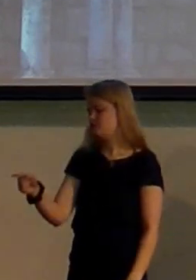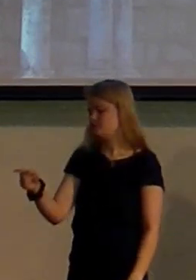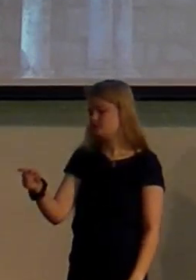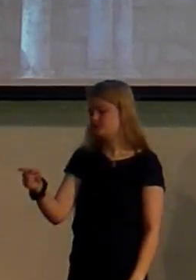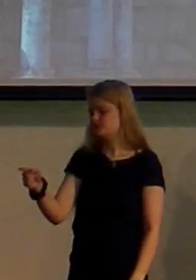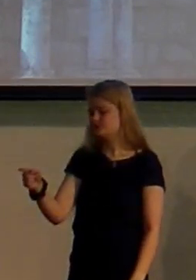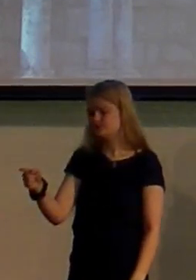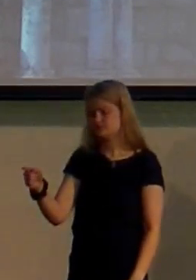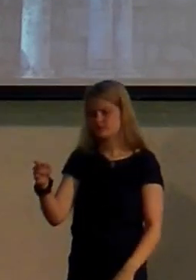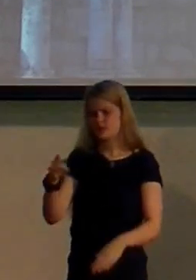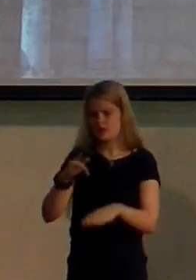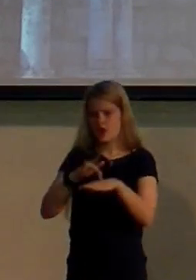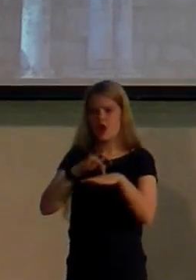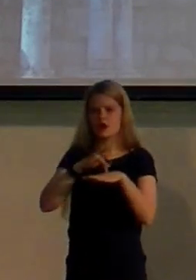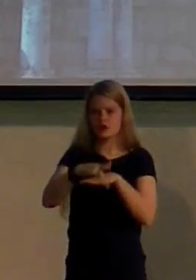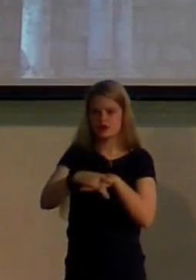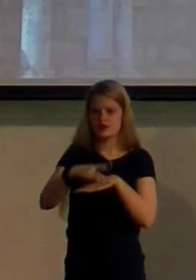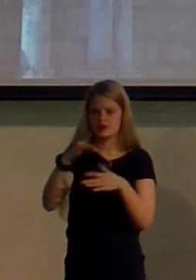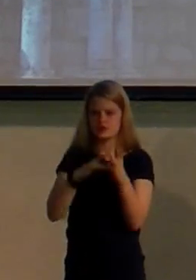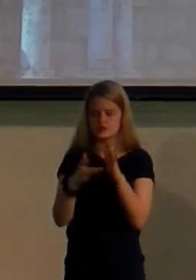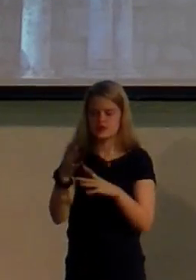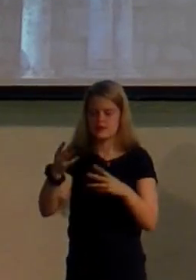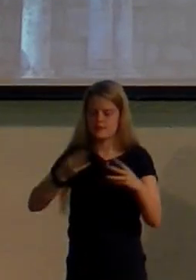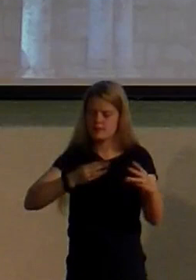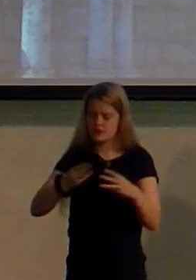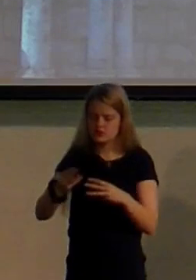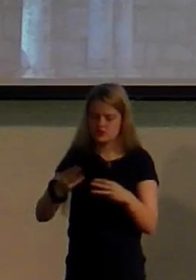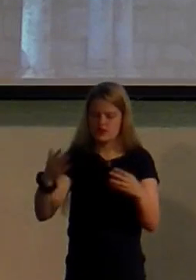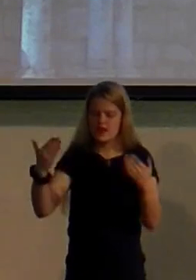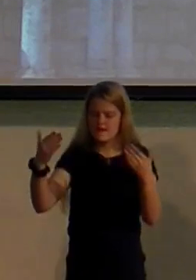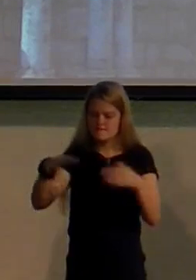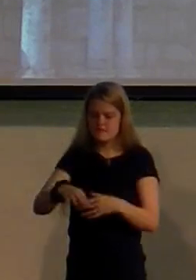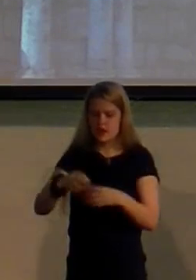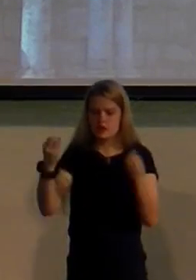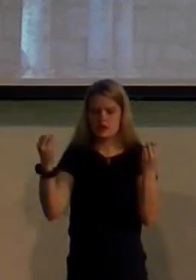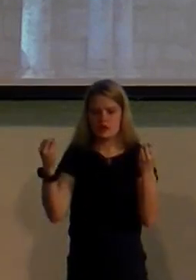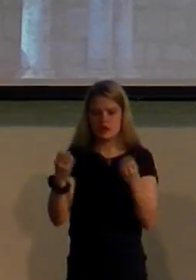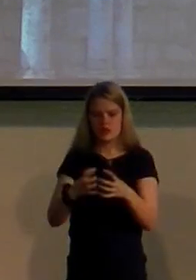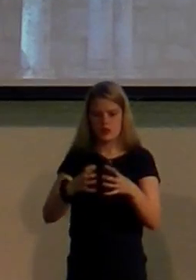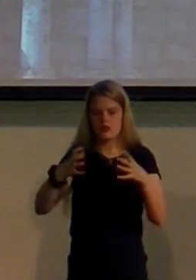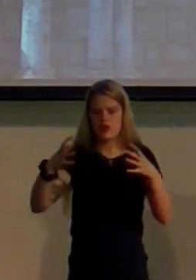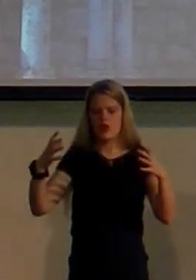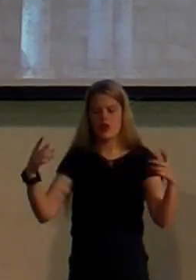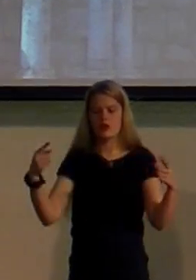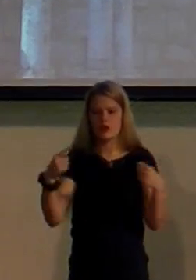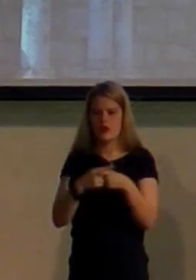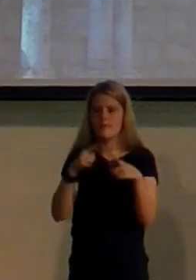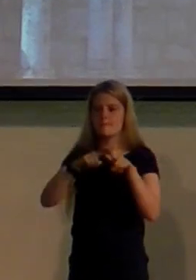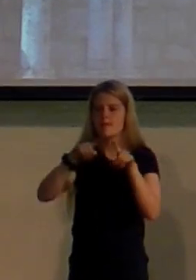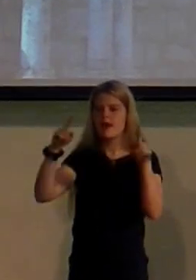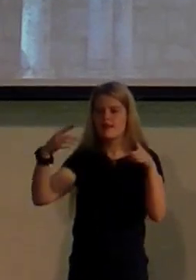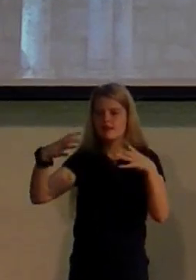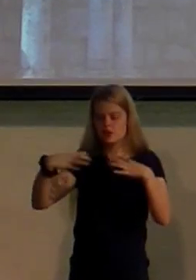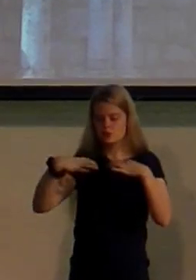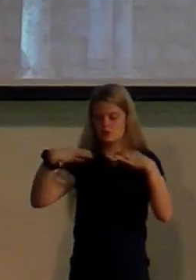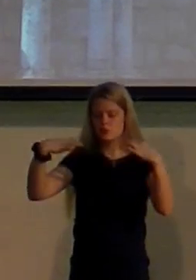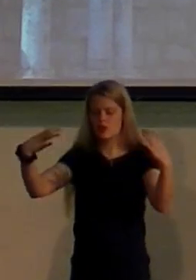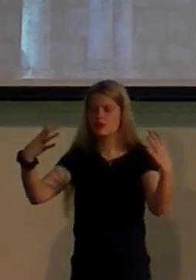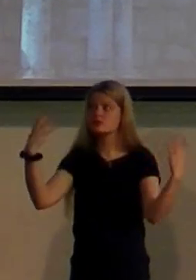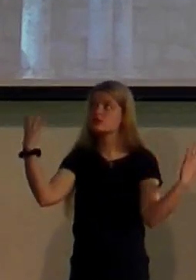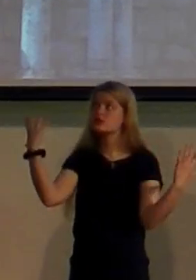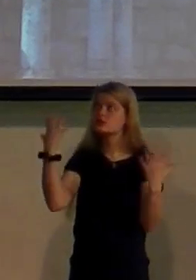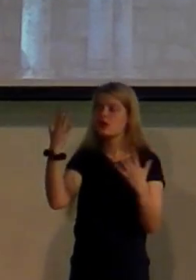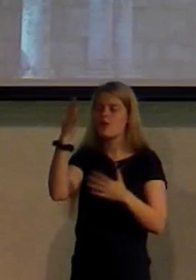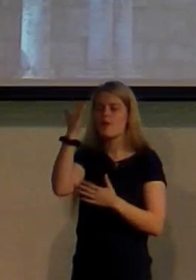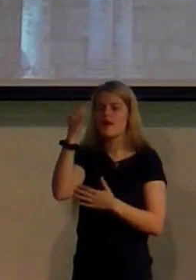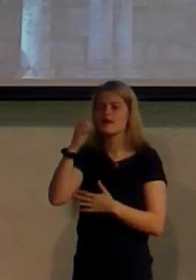So early in the ministry of Jesus, He meets so much conflict. But the crowds are amazed because they've never seen anything like